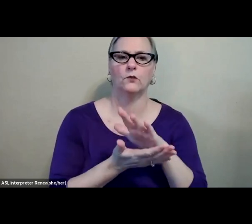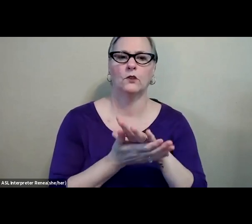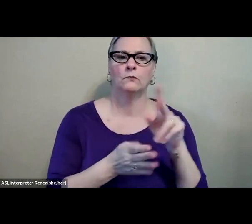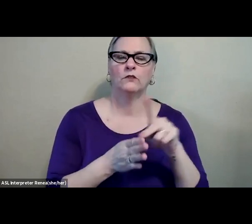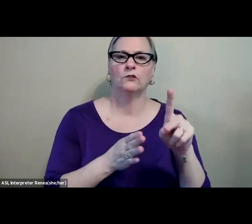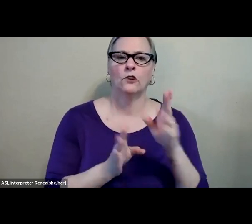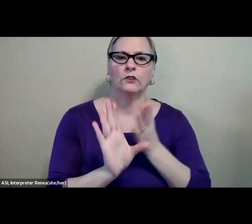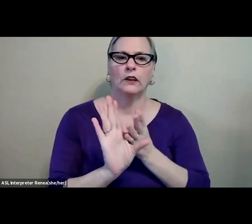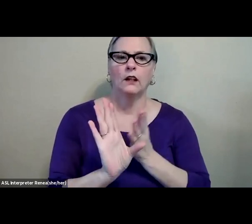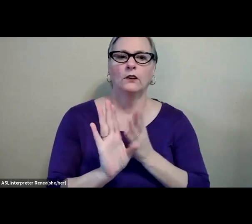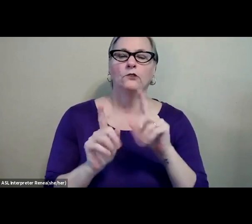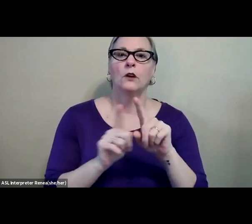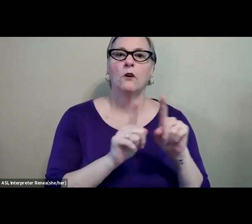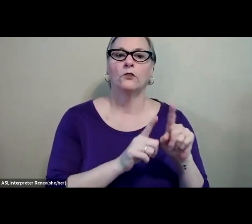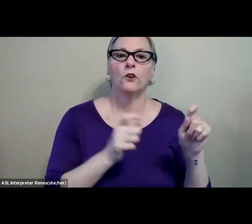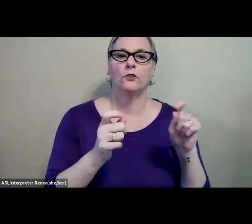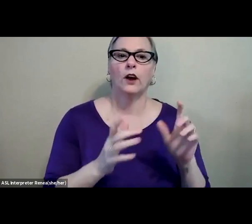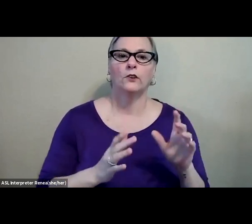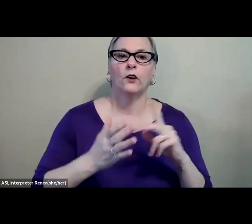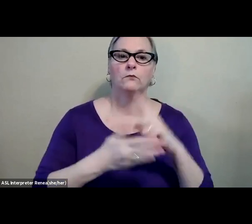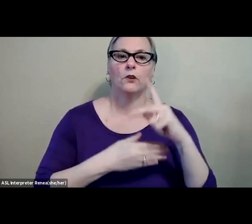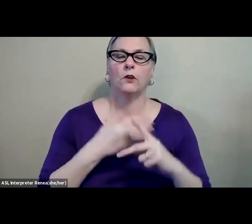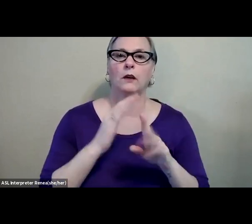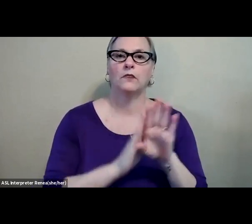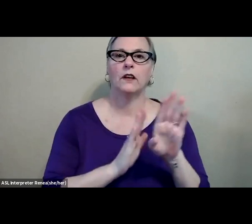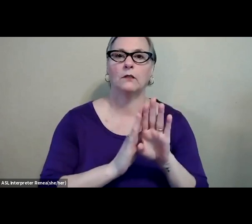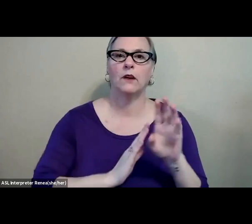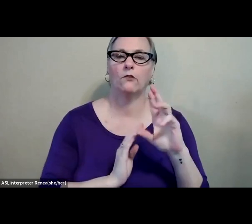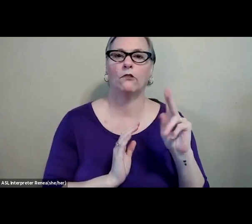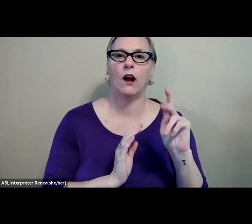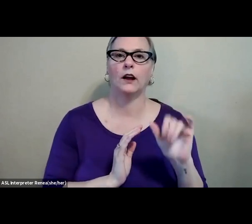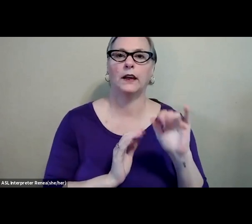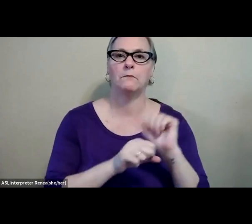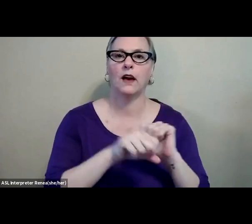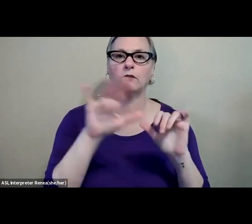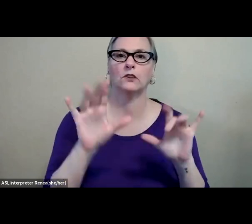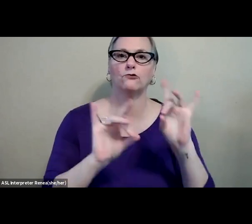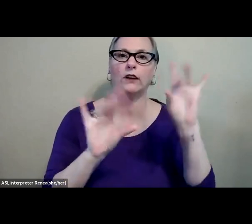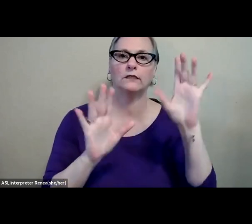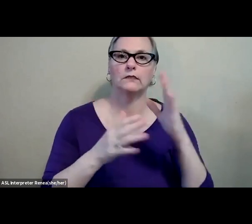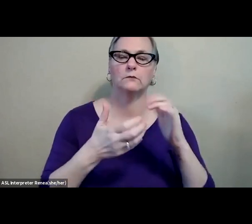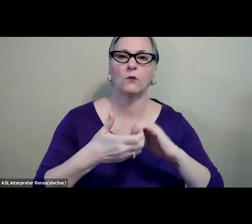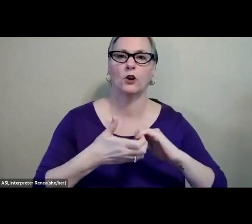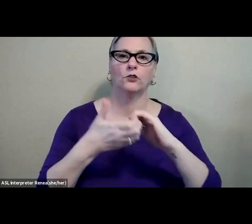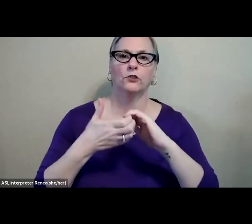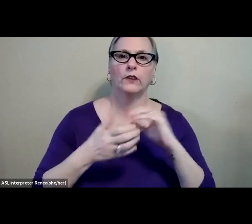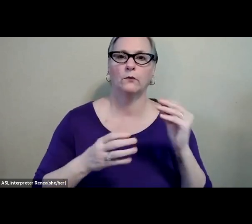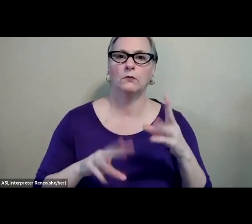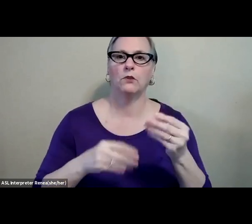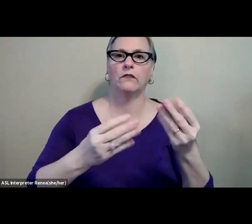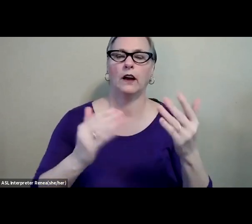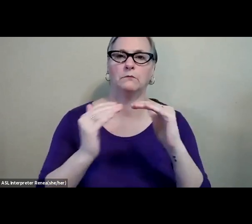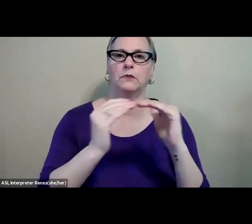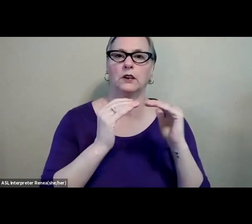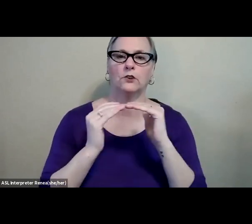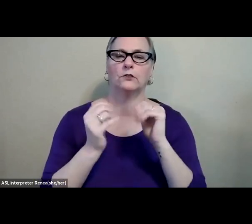i'm also the director of program development at rocky mountain crisis partners and we provide the crisis and peer support lines